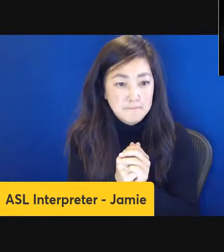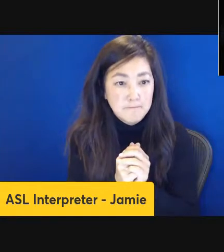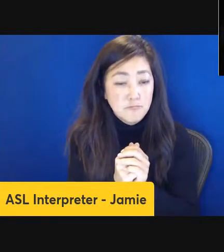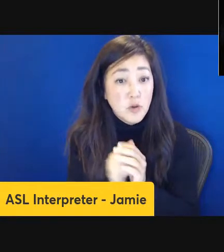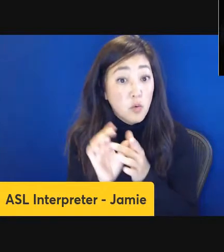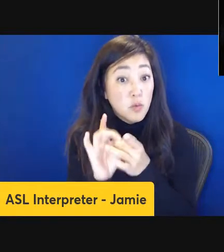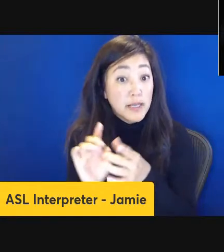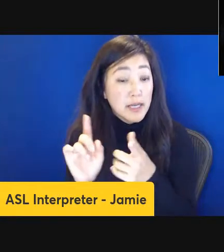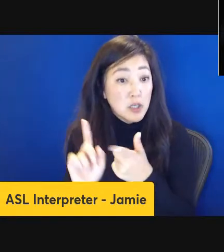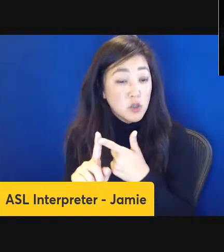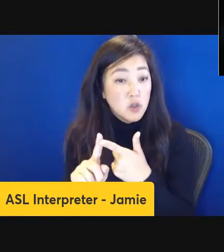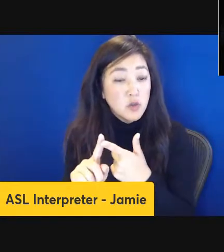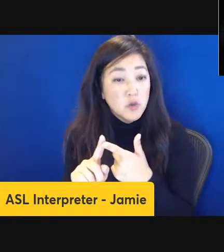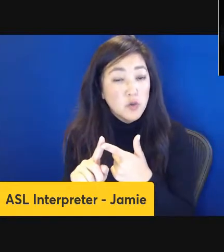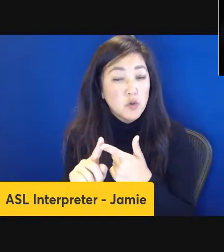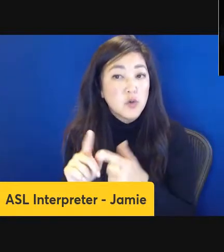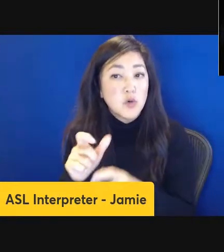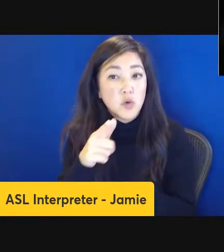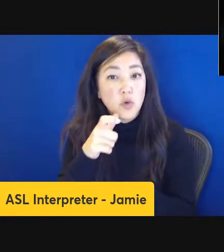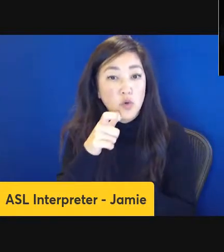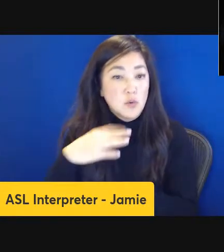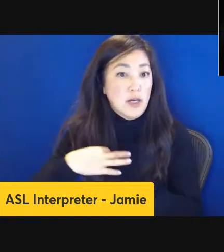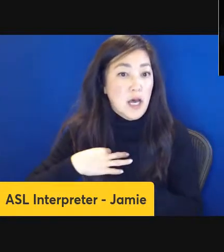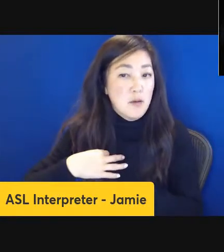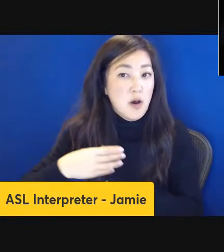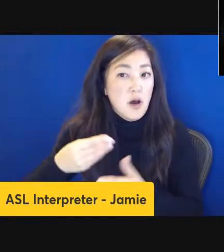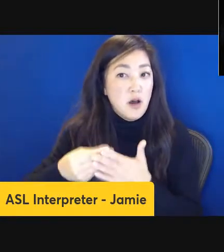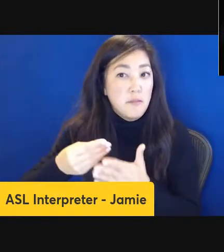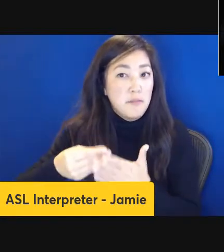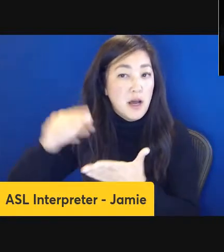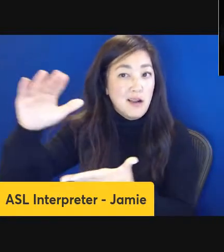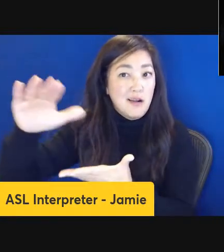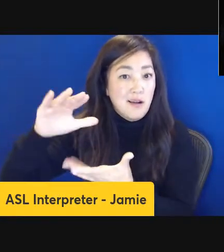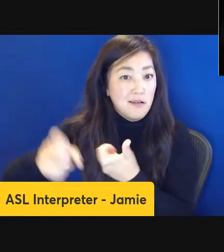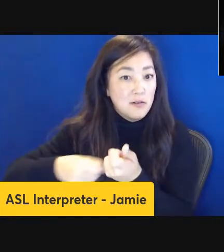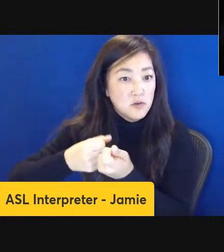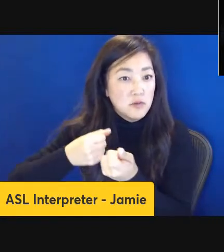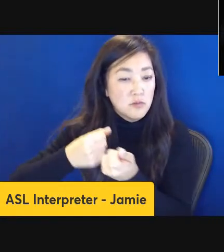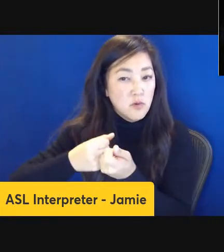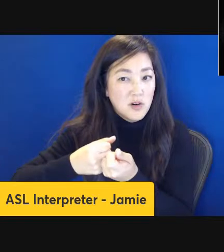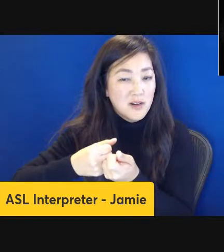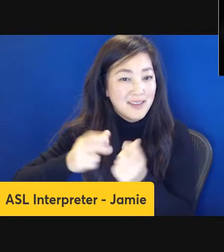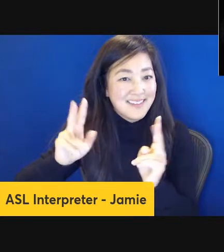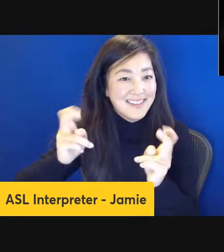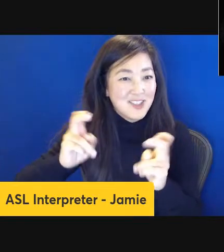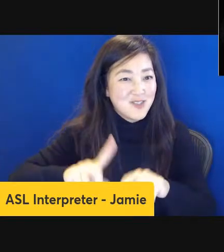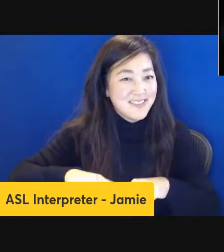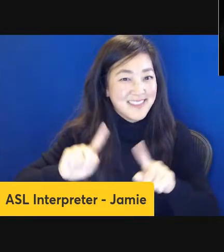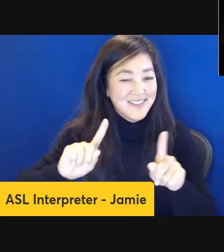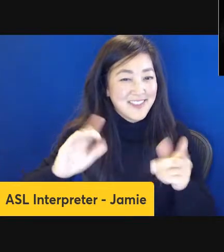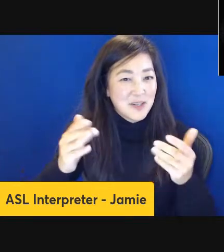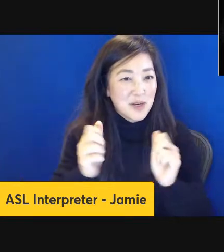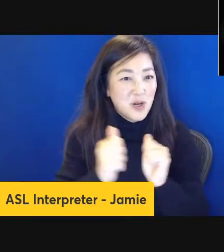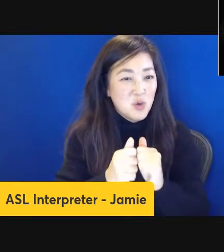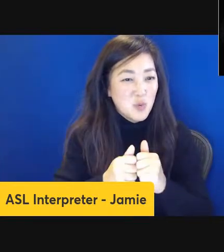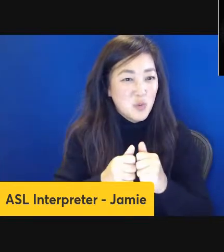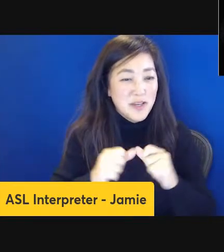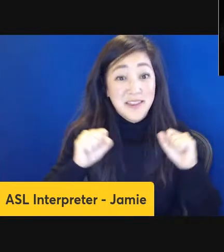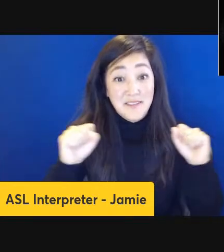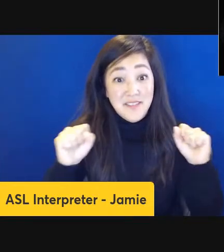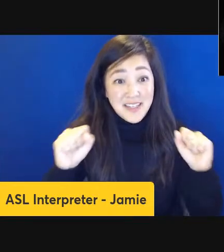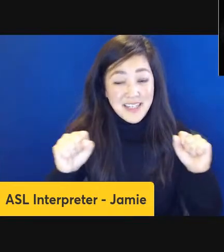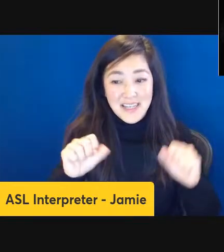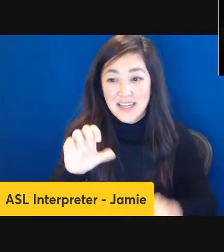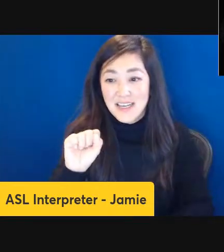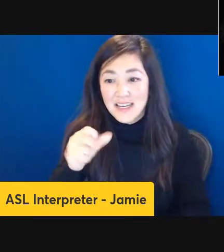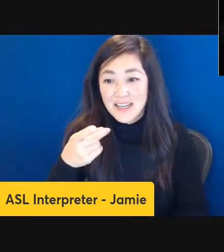compensation is that the issues are completely different when it comes to fitness to work. So the spirometer